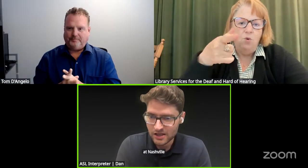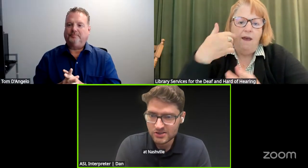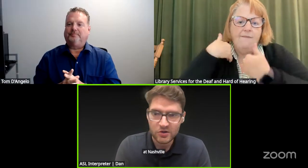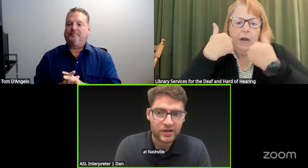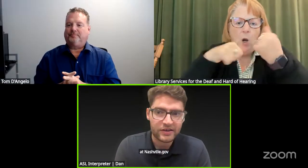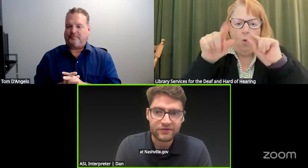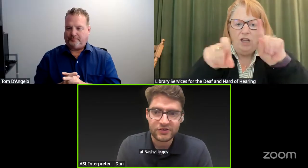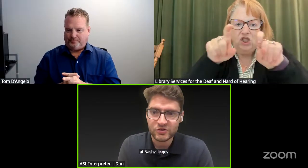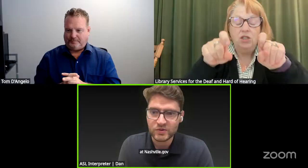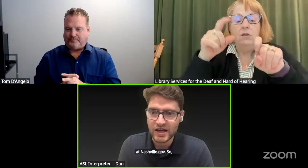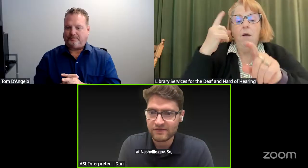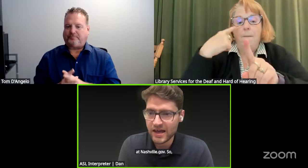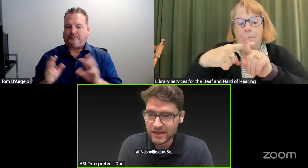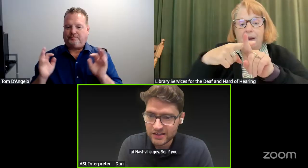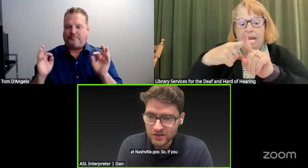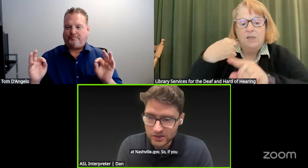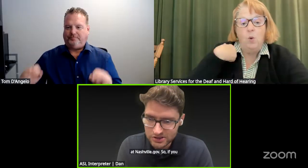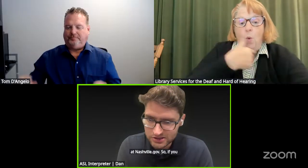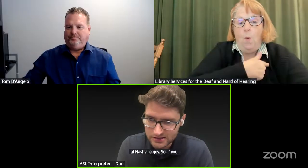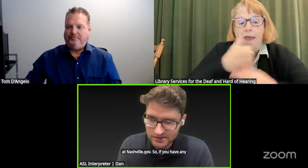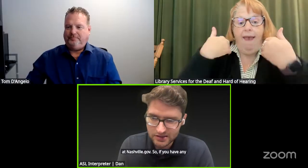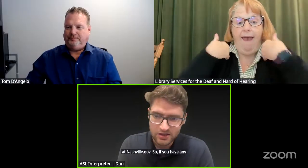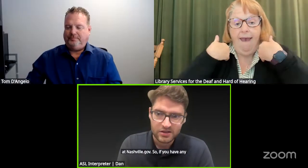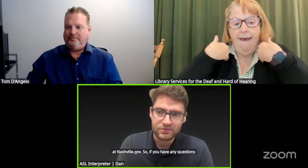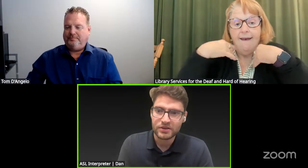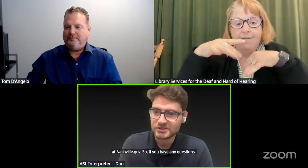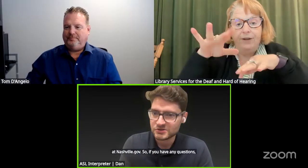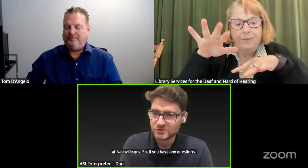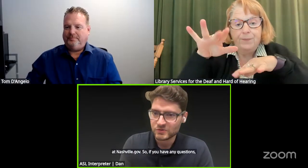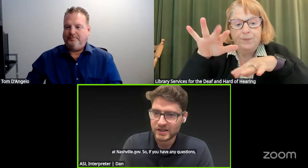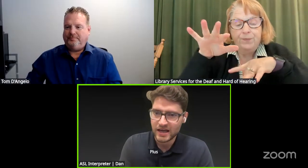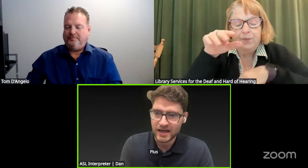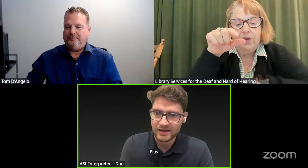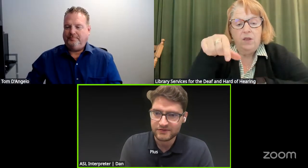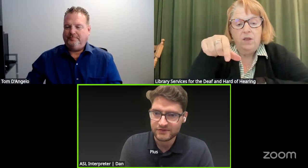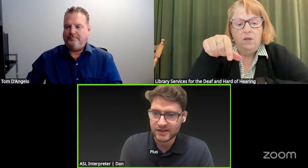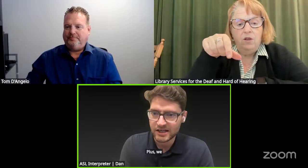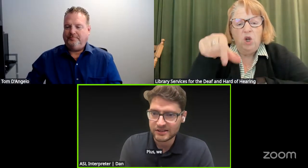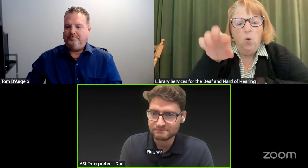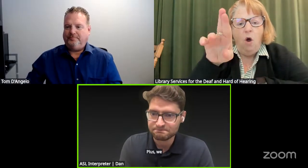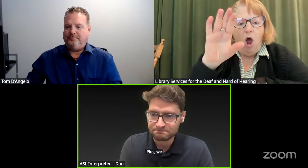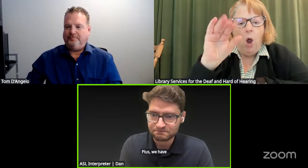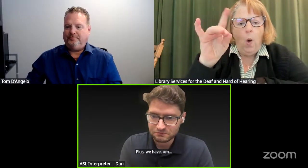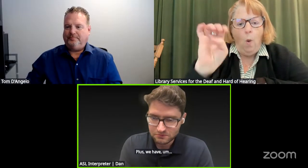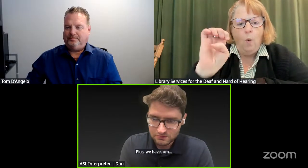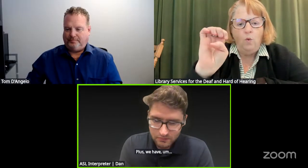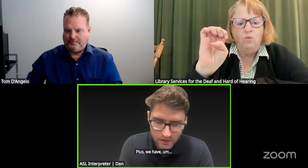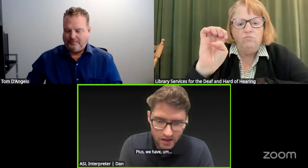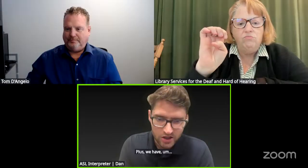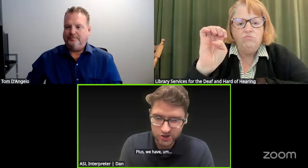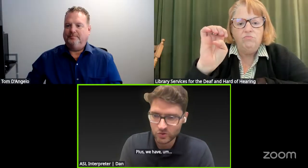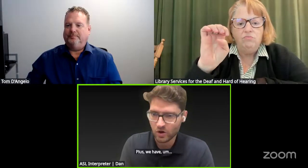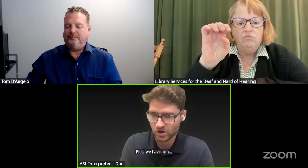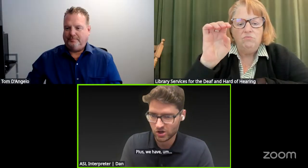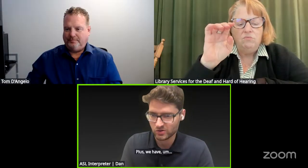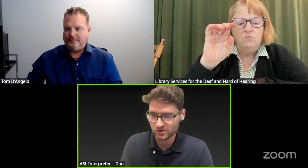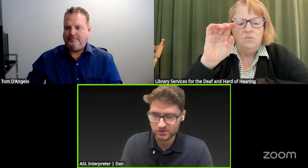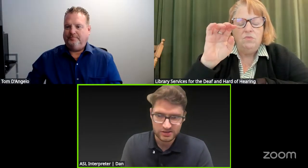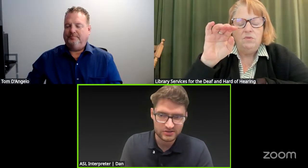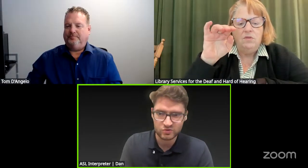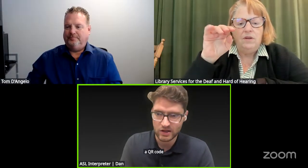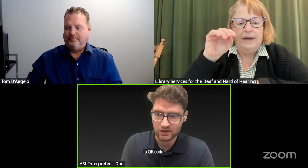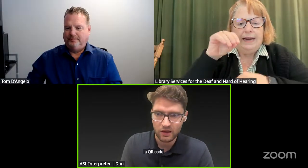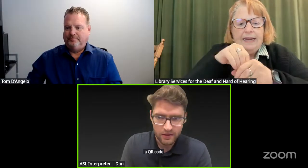lsdhh@nashville.gov. So if you have any questions, plus we have a QR